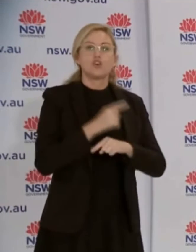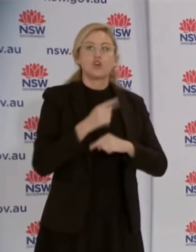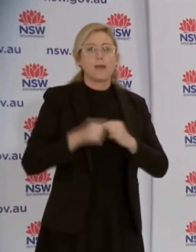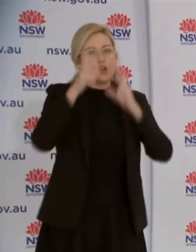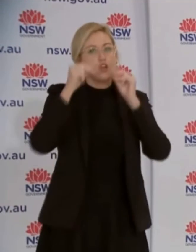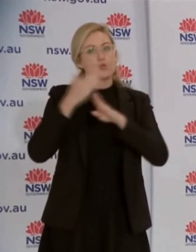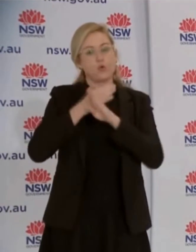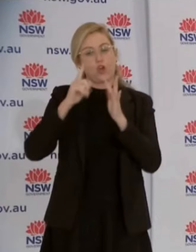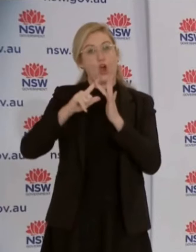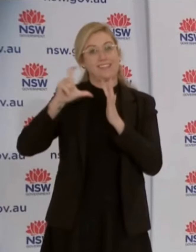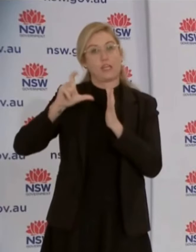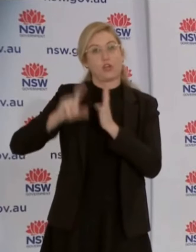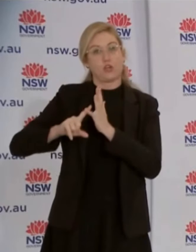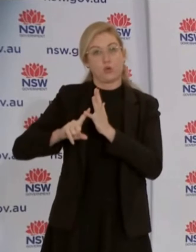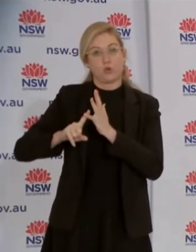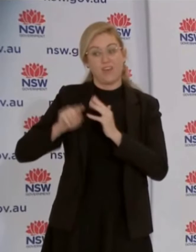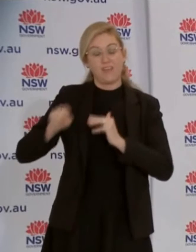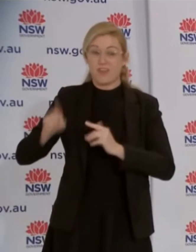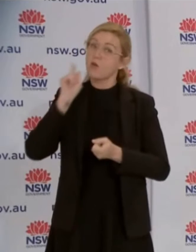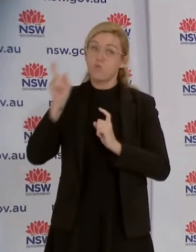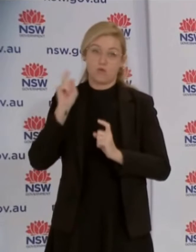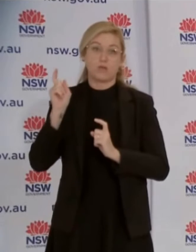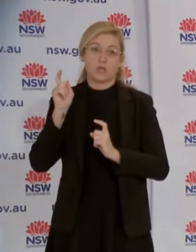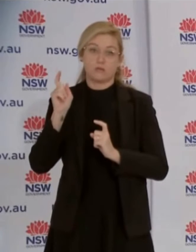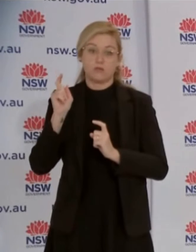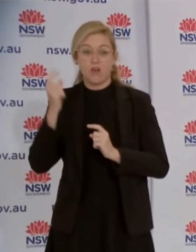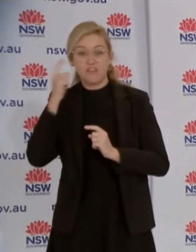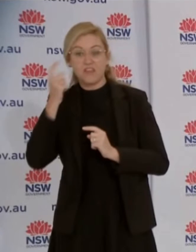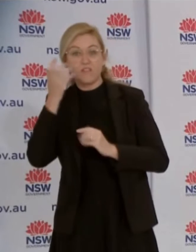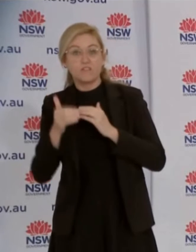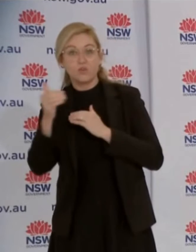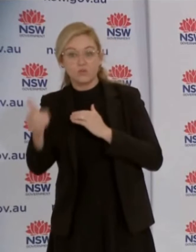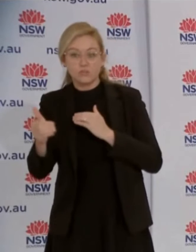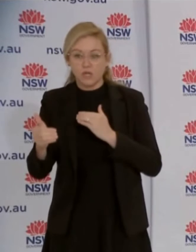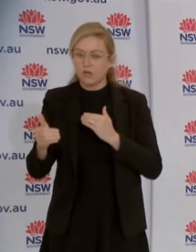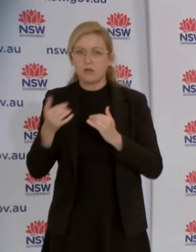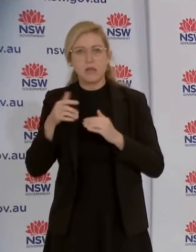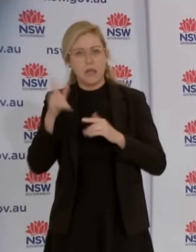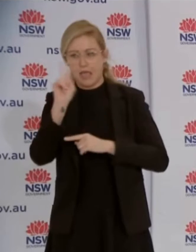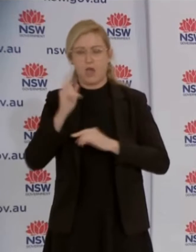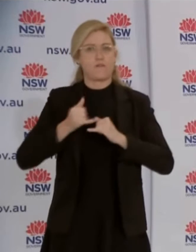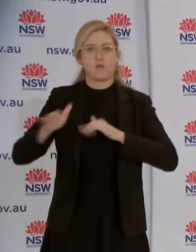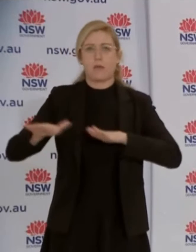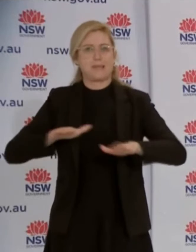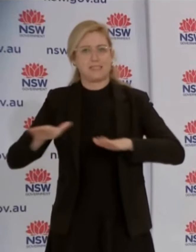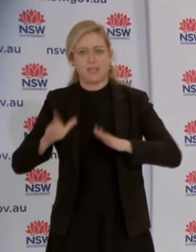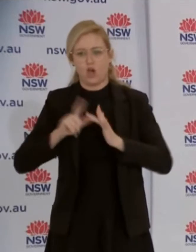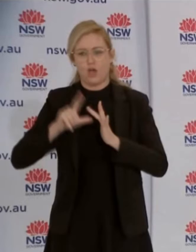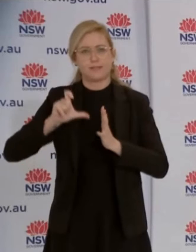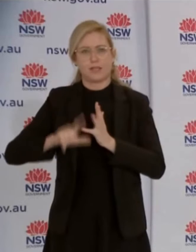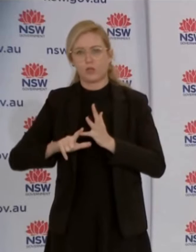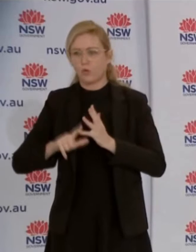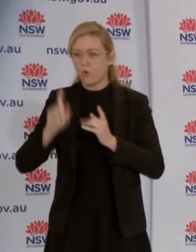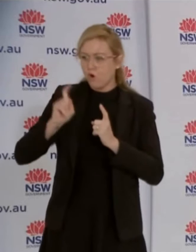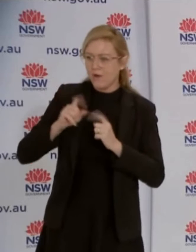and what they call really a staffing crisis. So while we may have quadrupled ventilators, we haven't necessarily quadrupled staff to account for